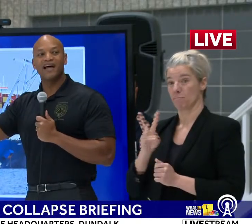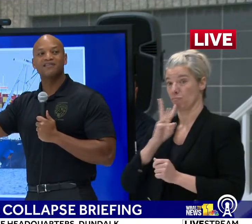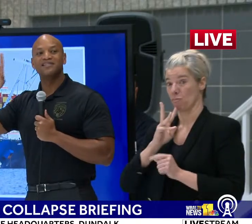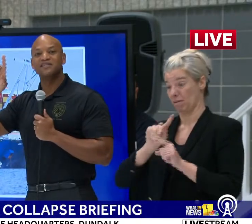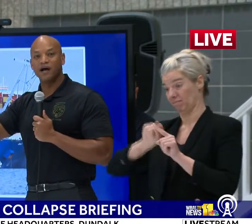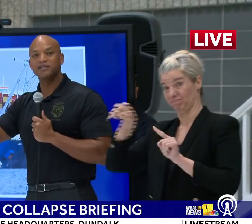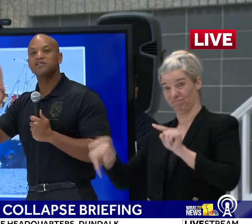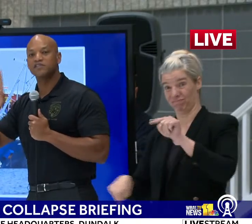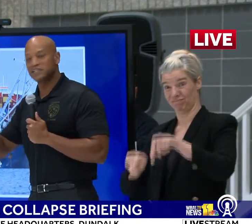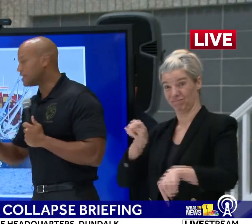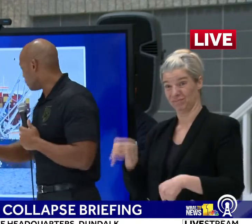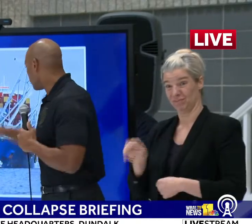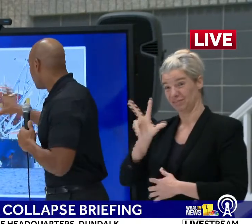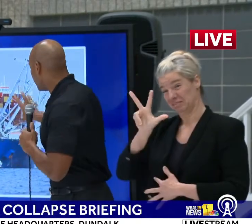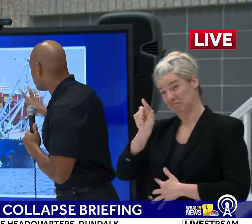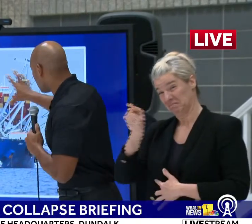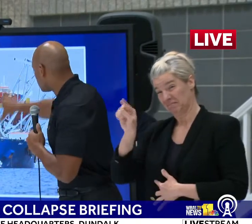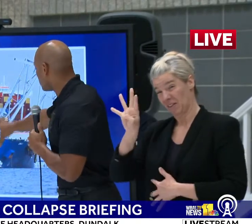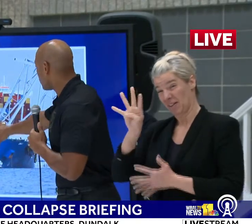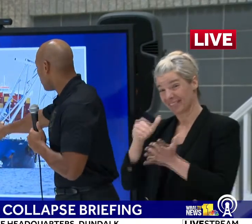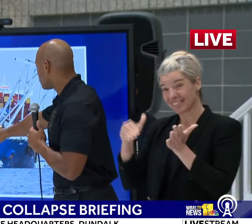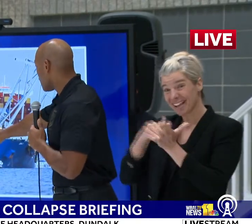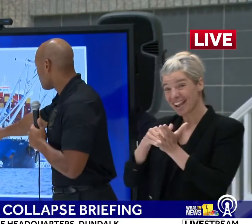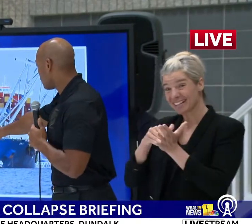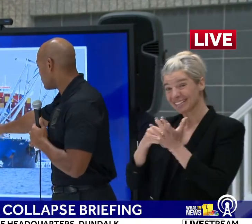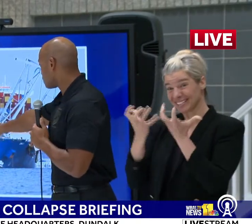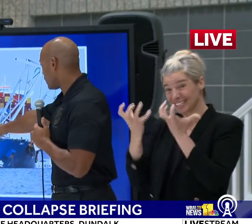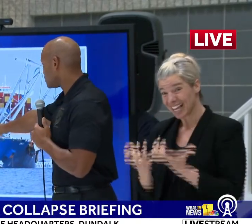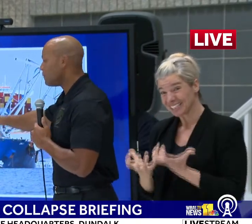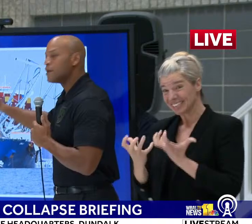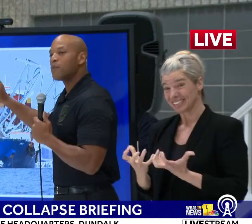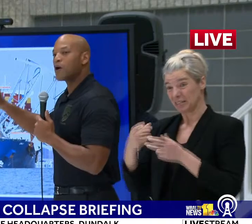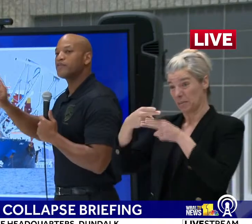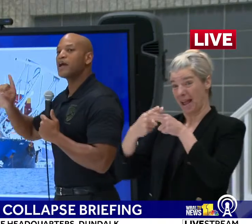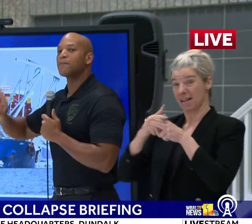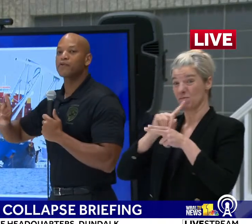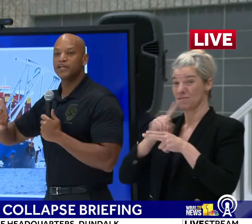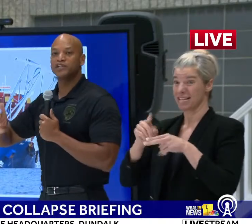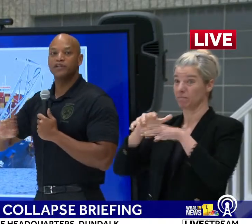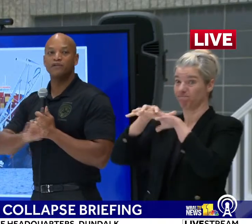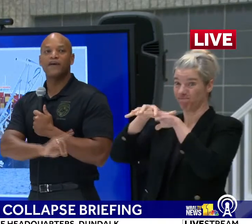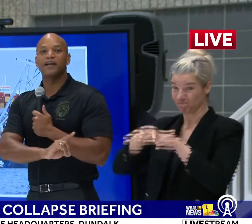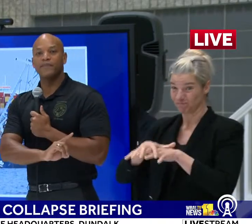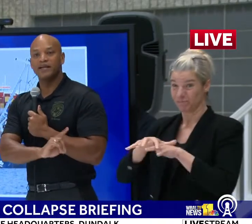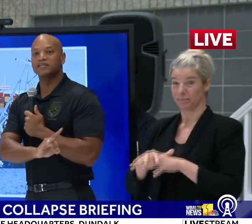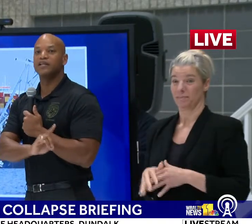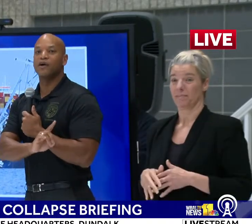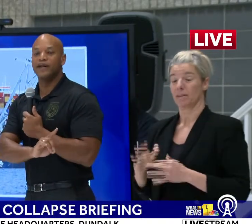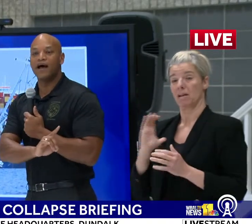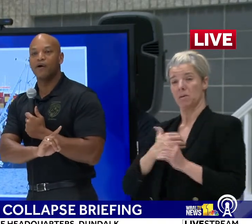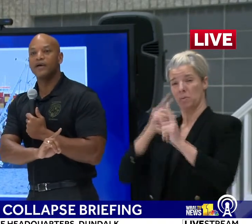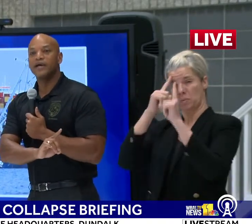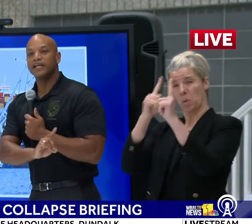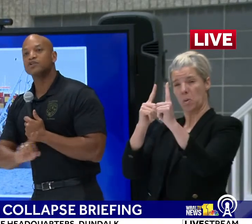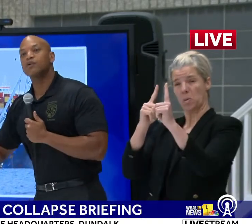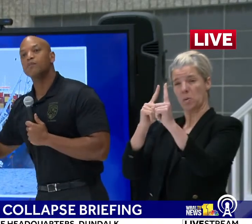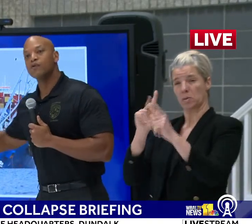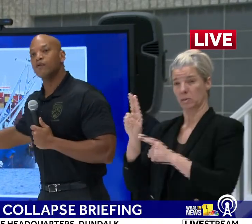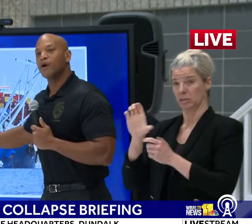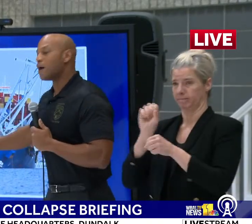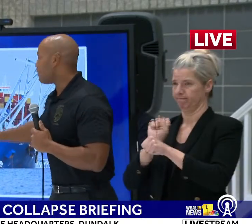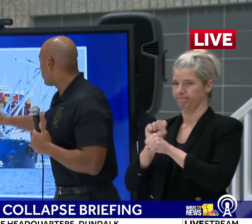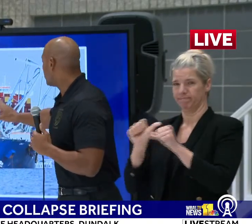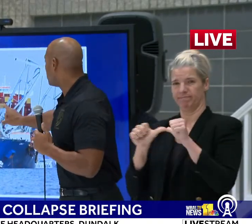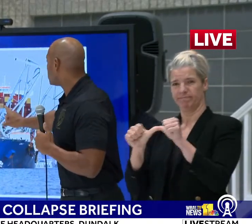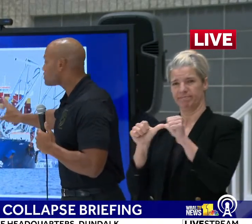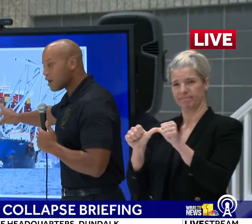But 3,000 to 4,000 tons of steel is now sitting on the top of this bridge. Part of the operation that Unified Command is leading on now is